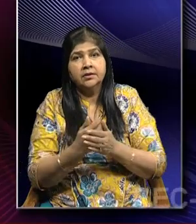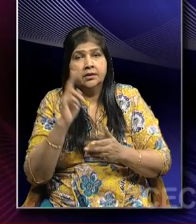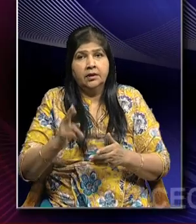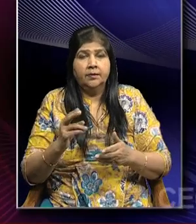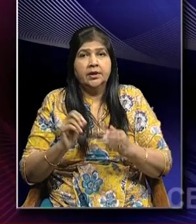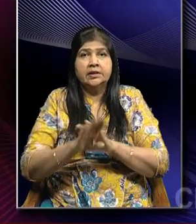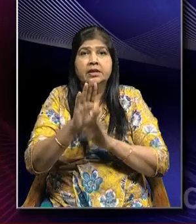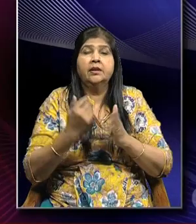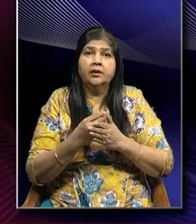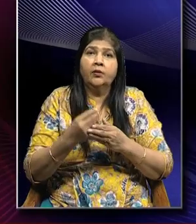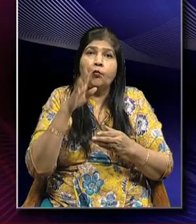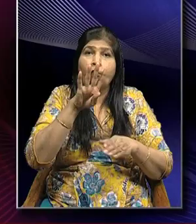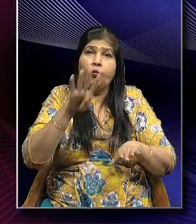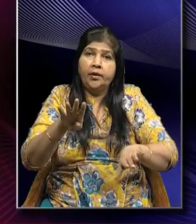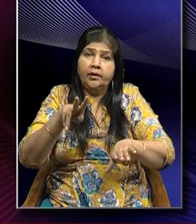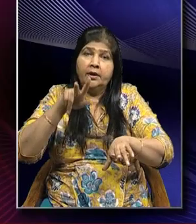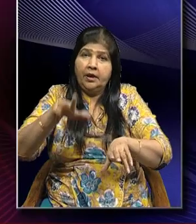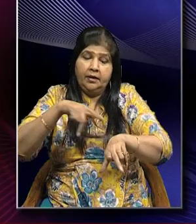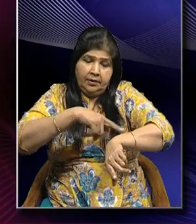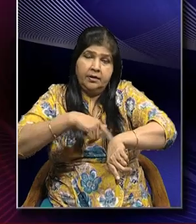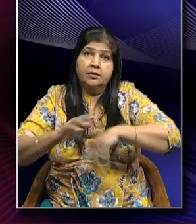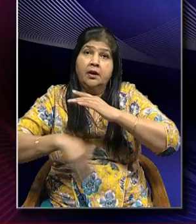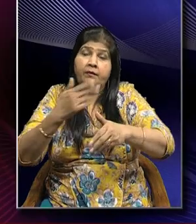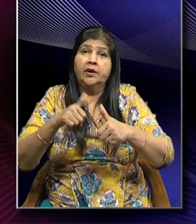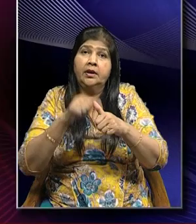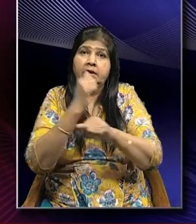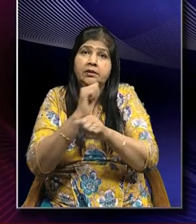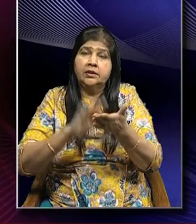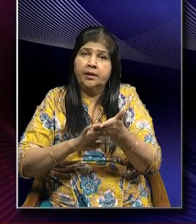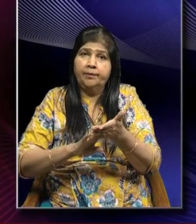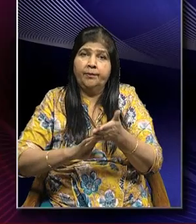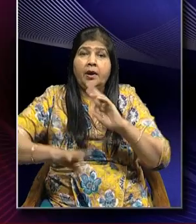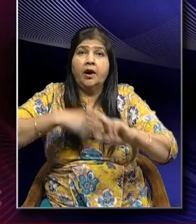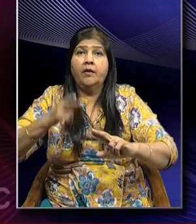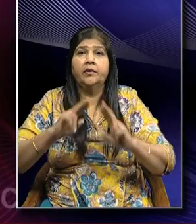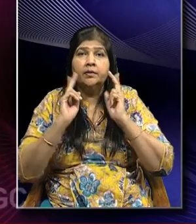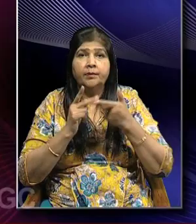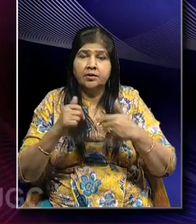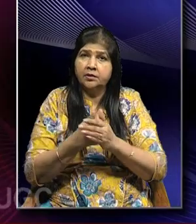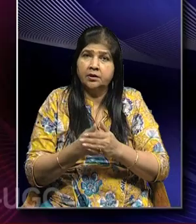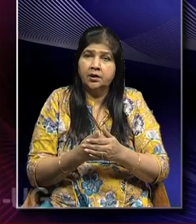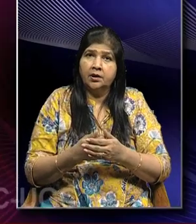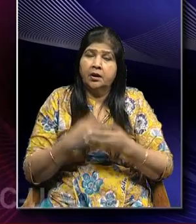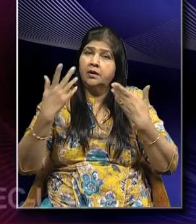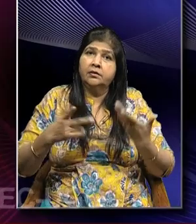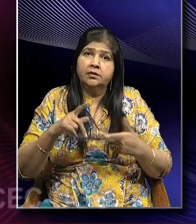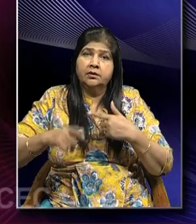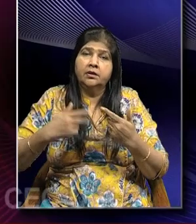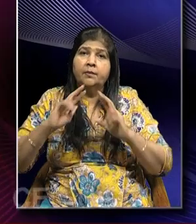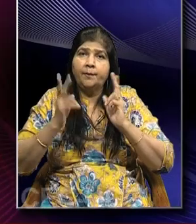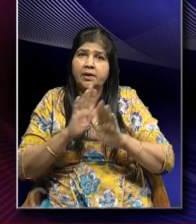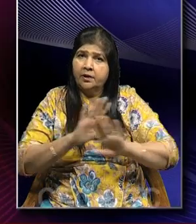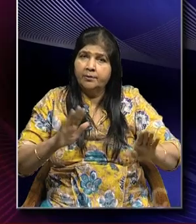be sent within 48 hours after the AGM. If you are making some changes, the moment you conclude your AGM, that is annual general